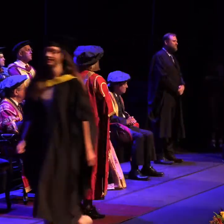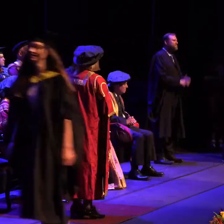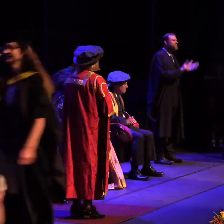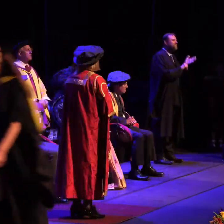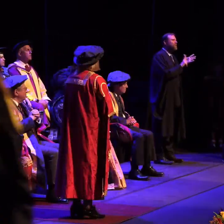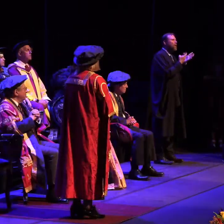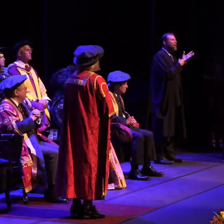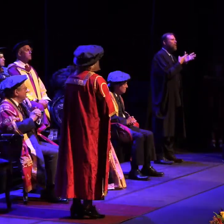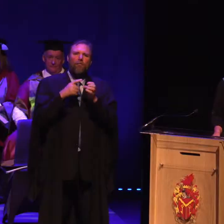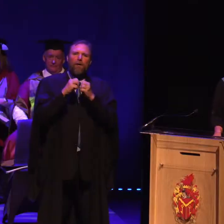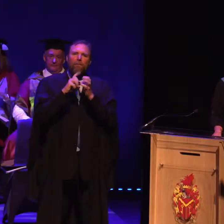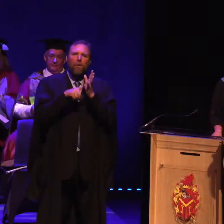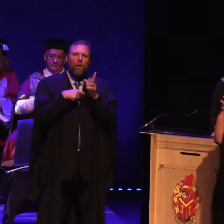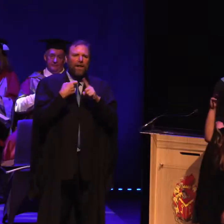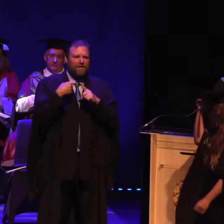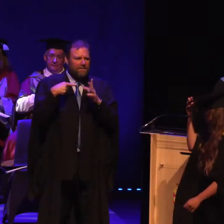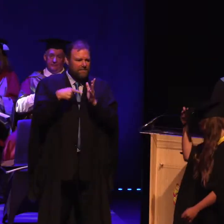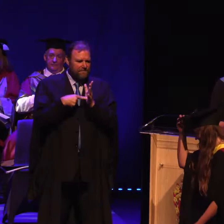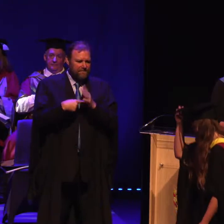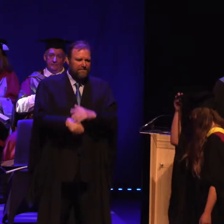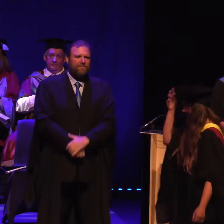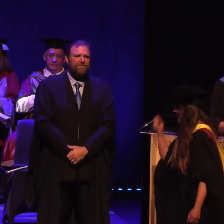Laura Bulpit.